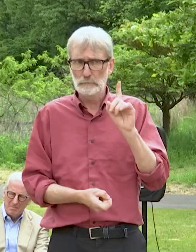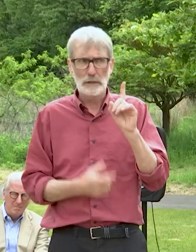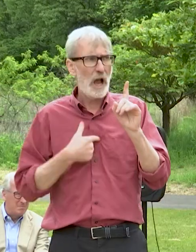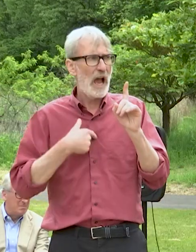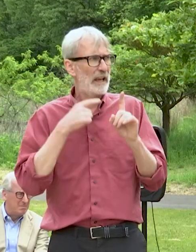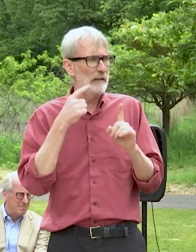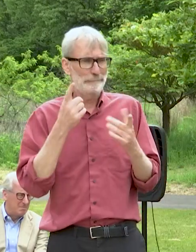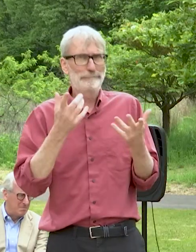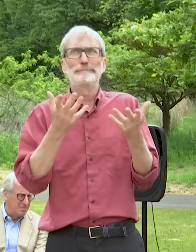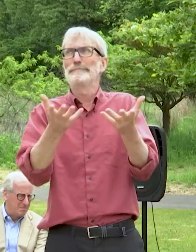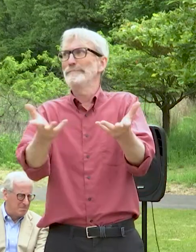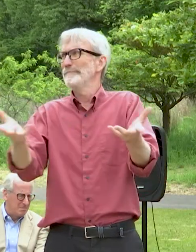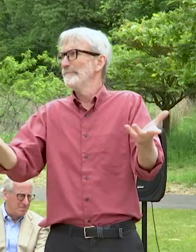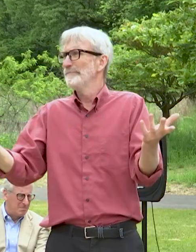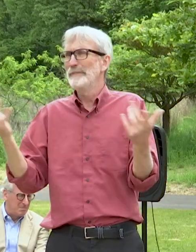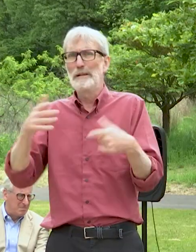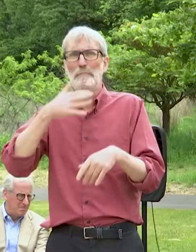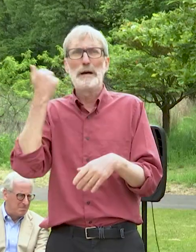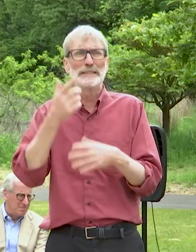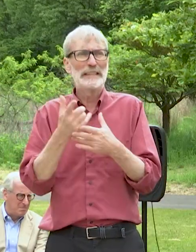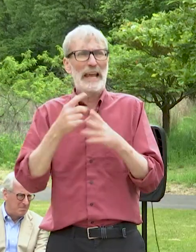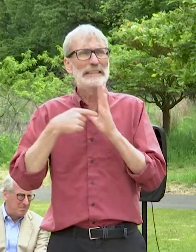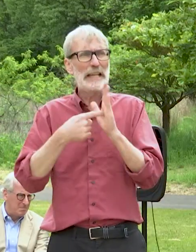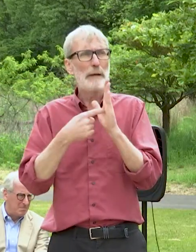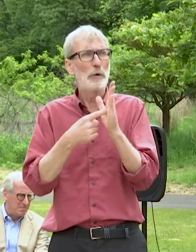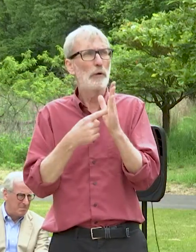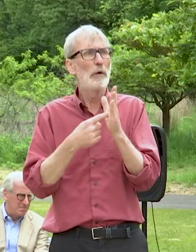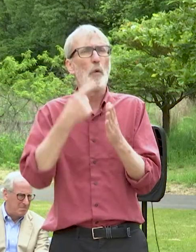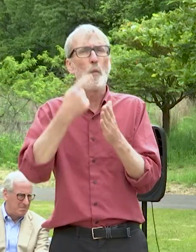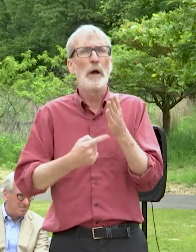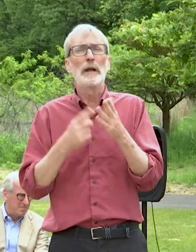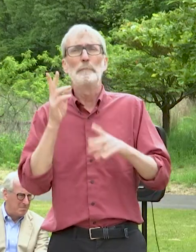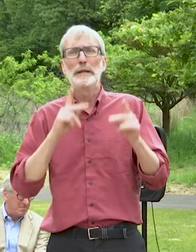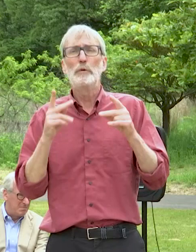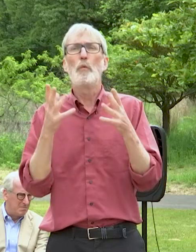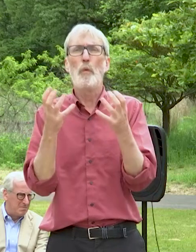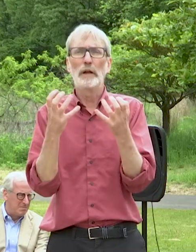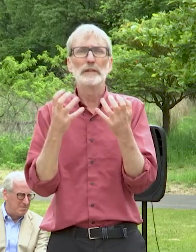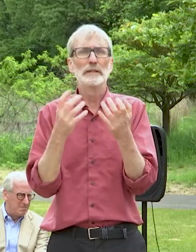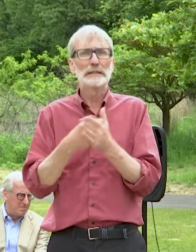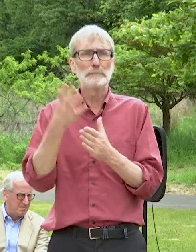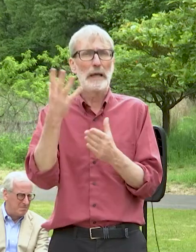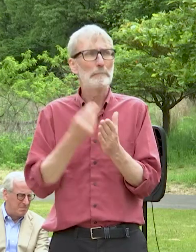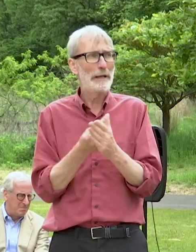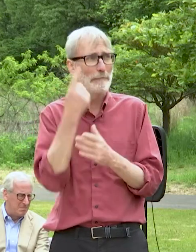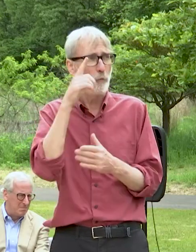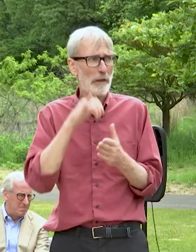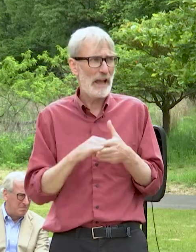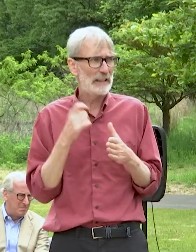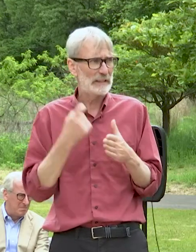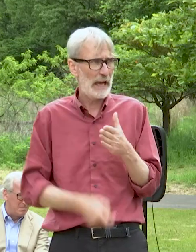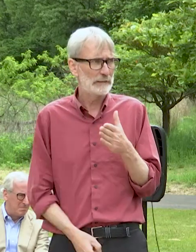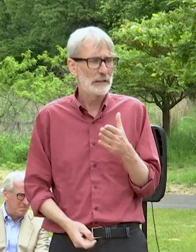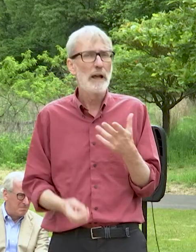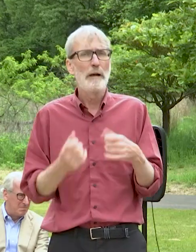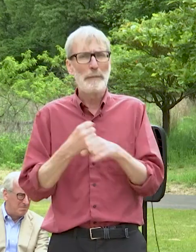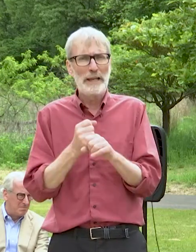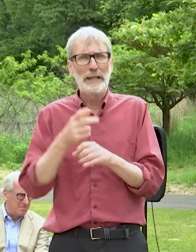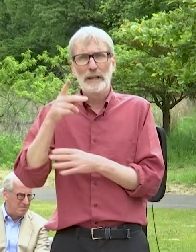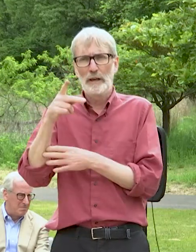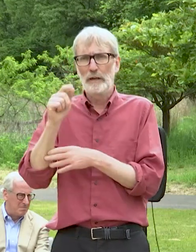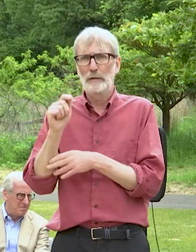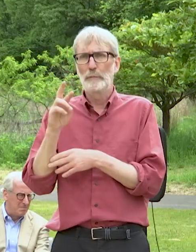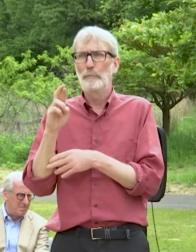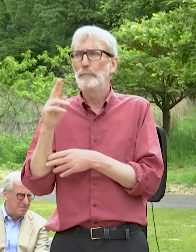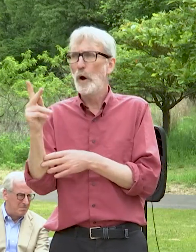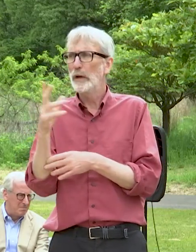of a better example of what residents in this city want to see those dollars used for, right? Making our parks and our